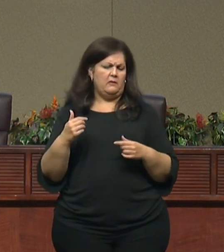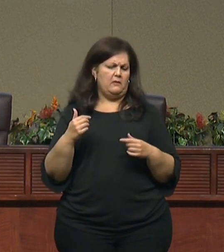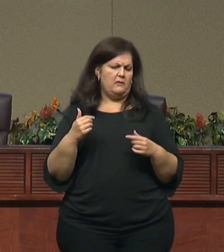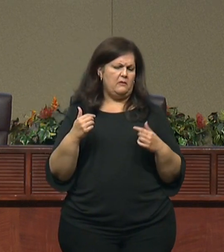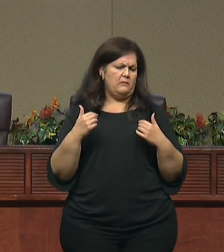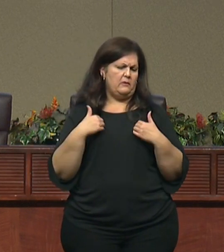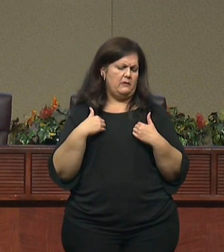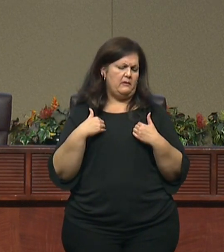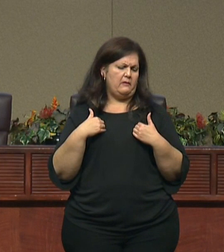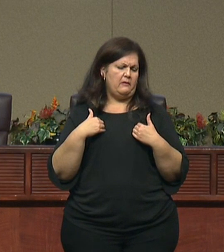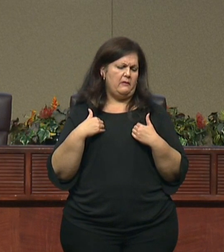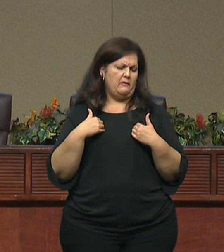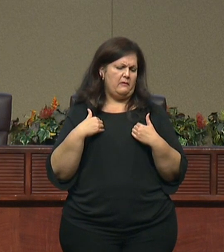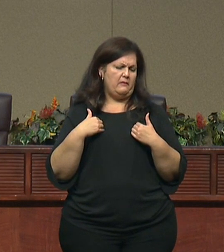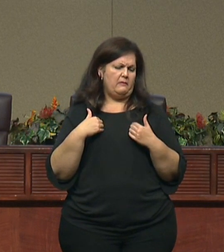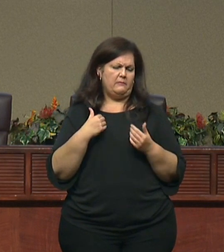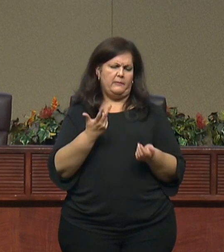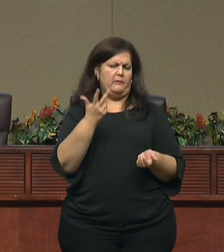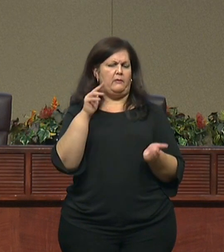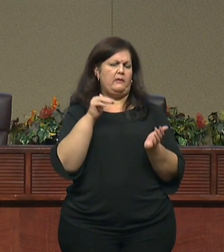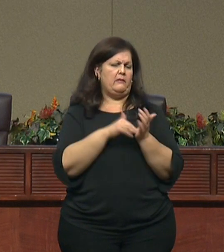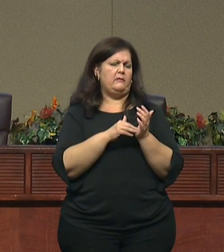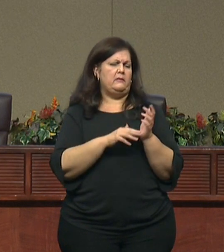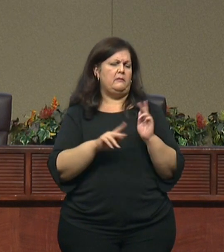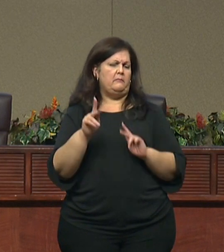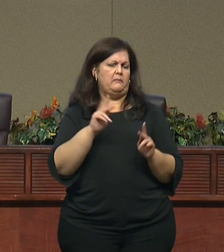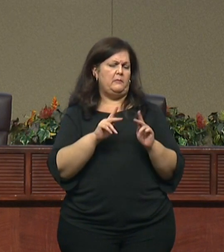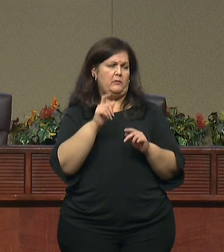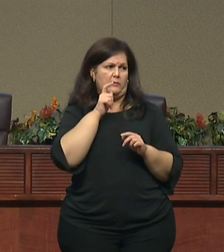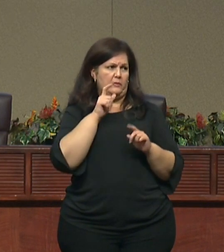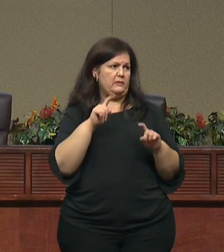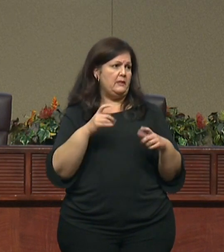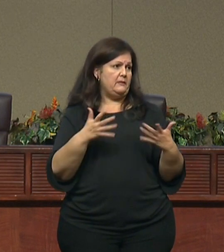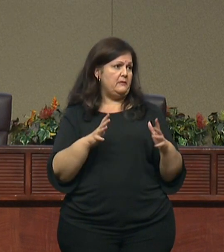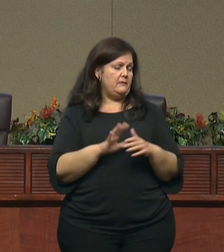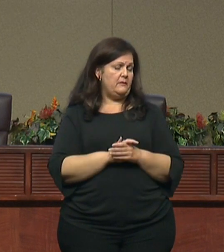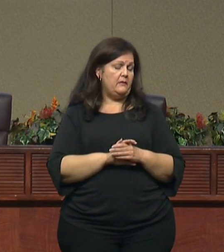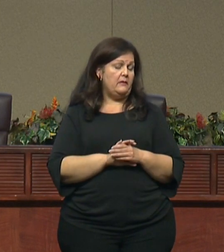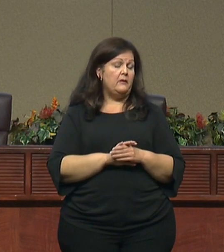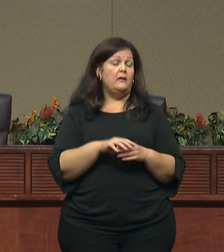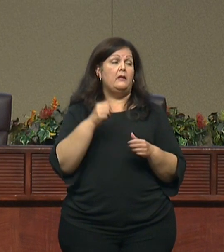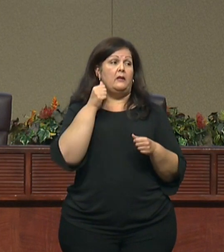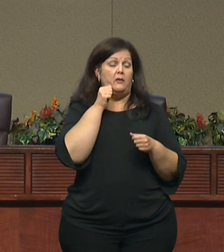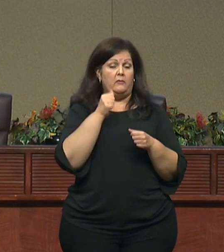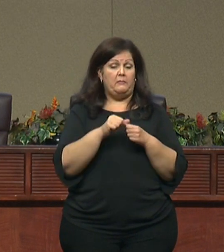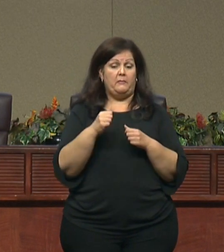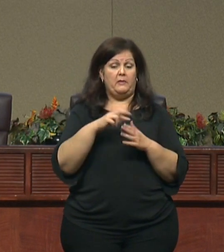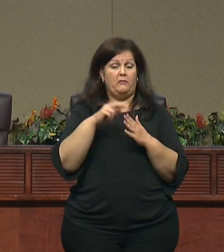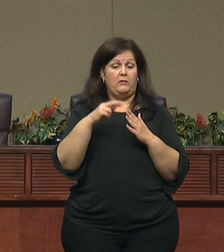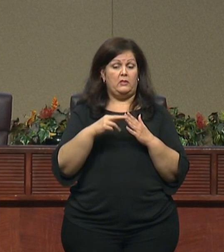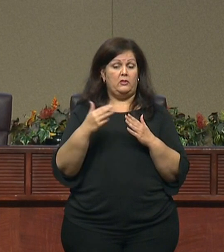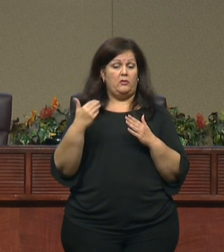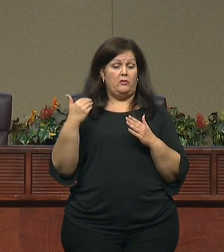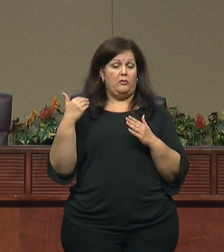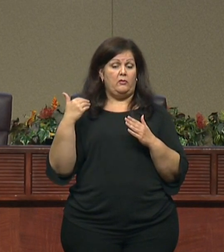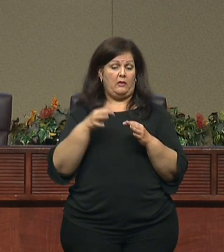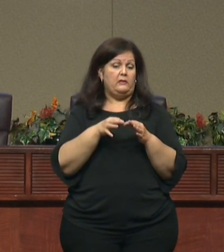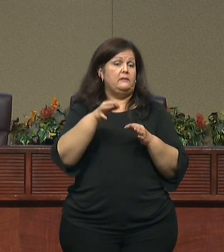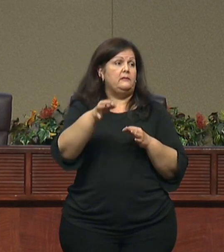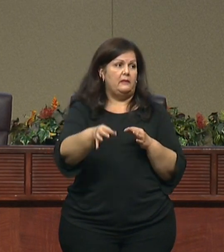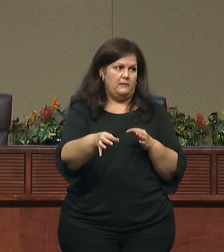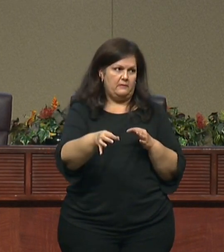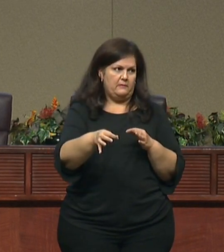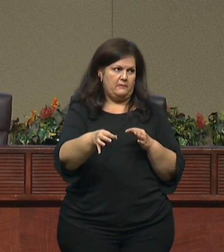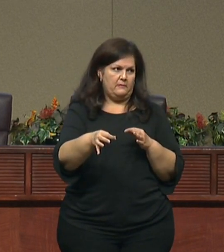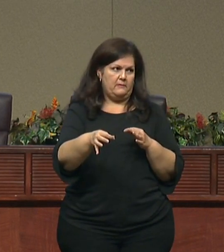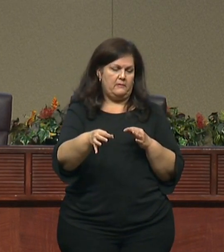of about, 3,000 cases. Now, remember that test results are delayed.